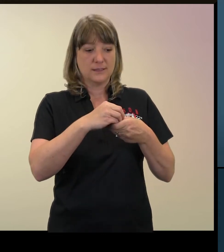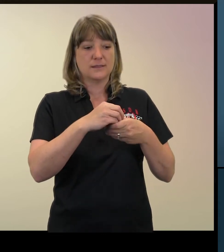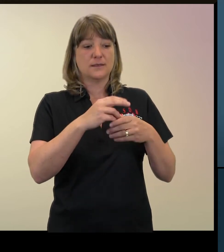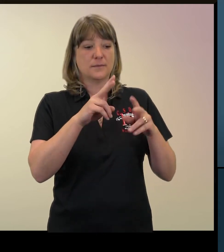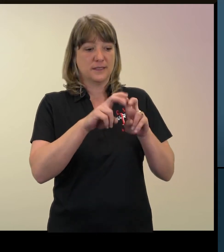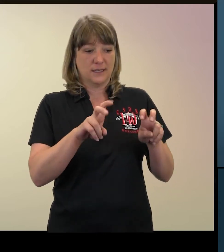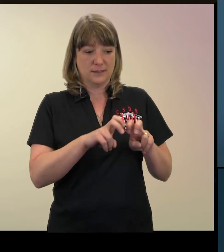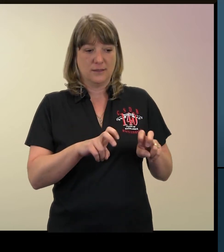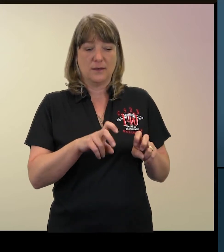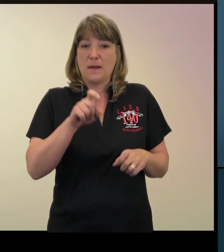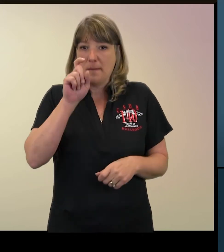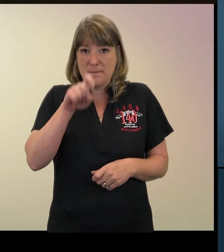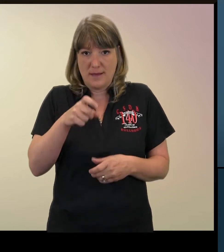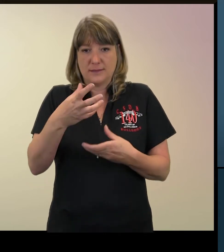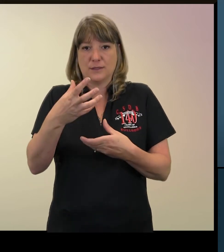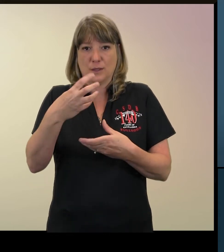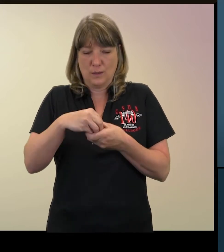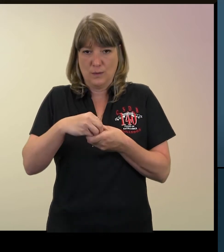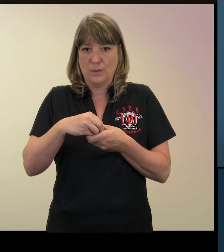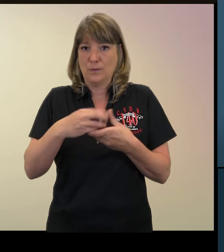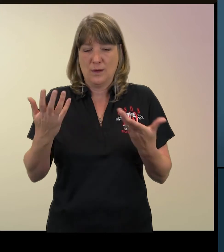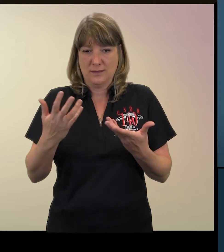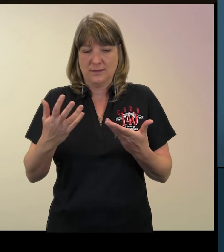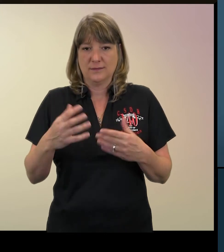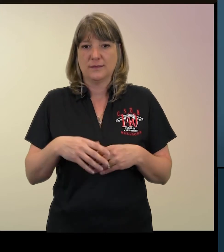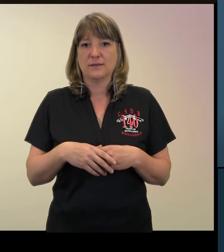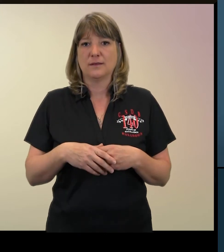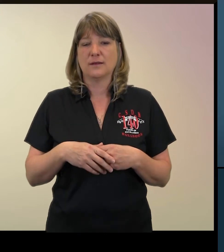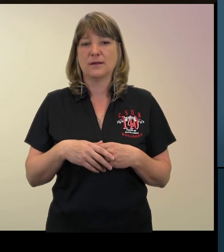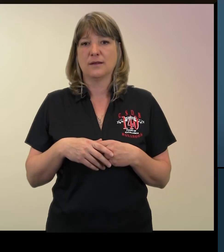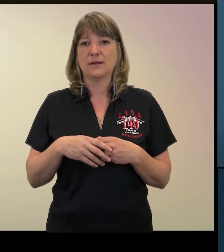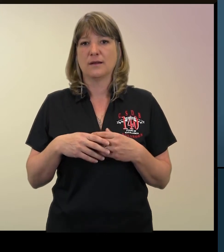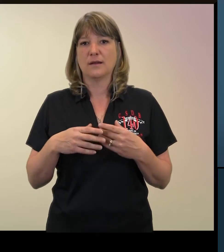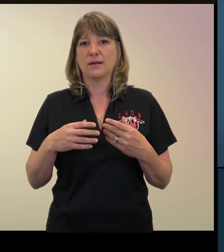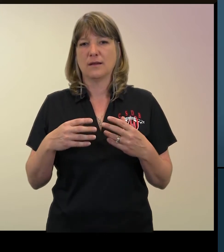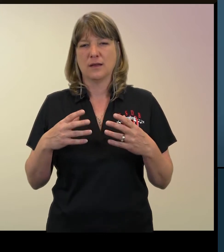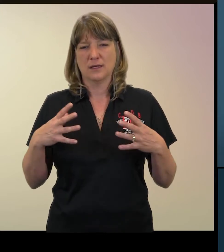Assessment of autism must include a